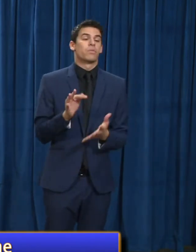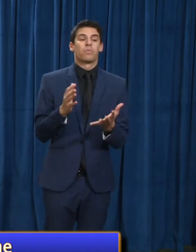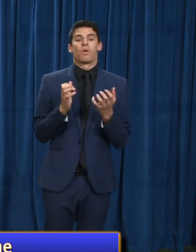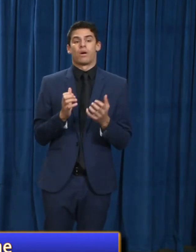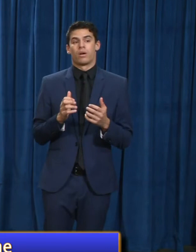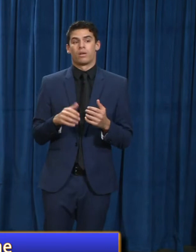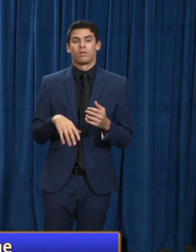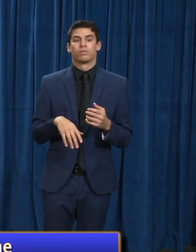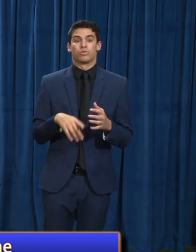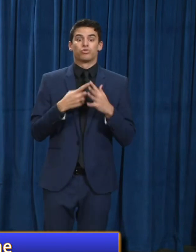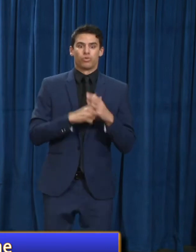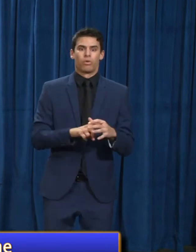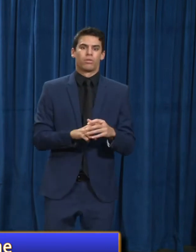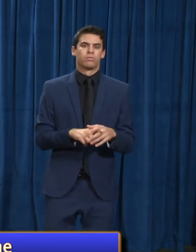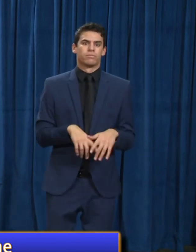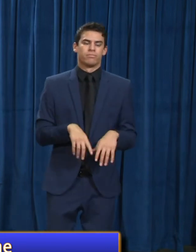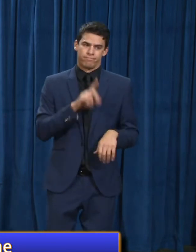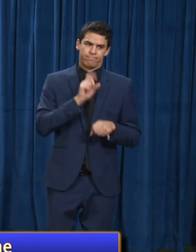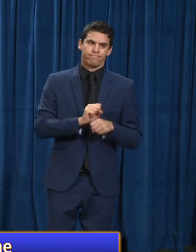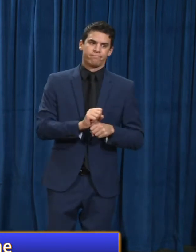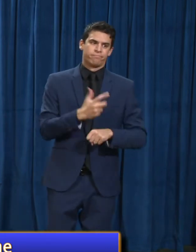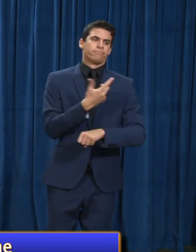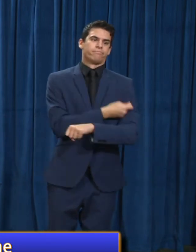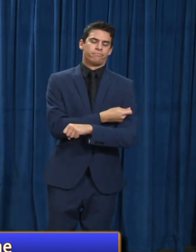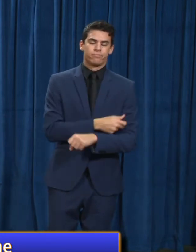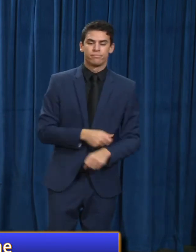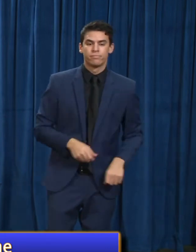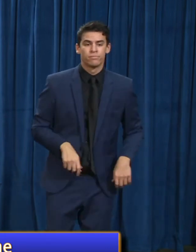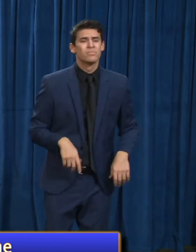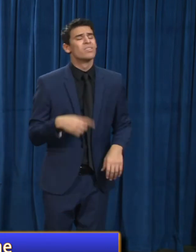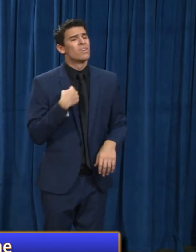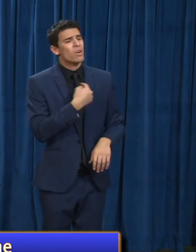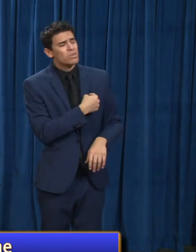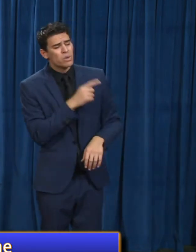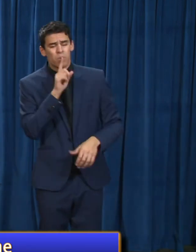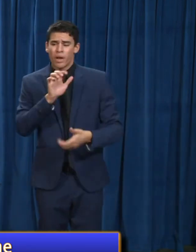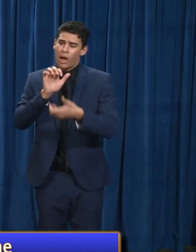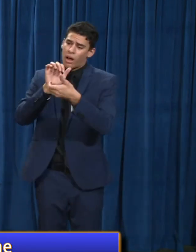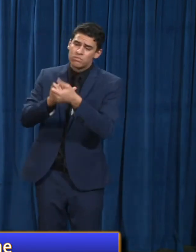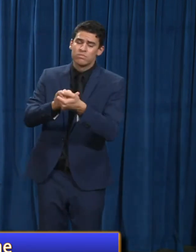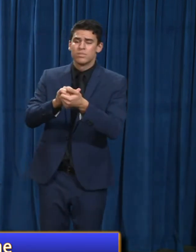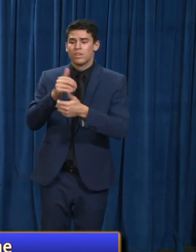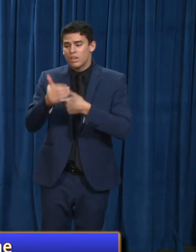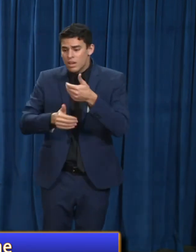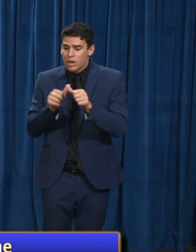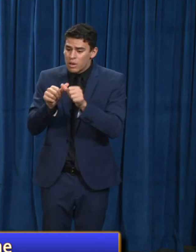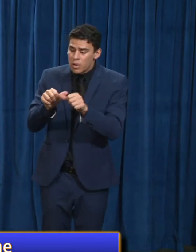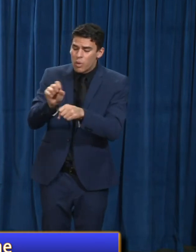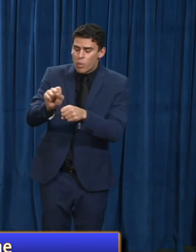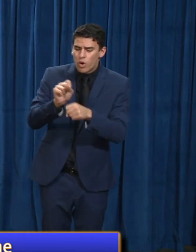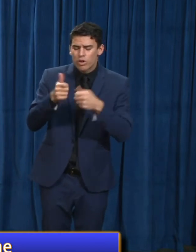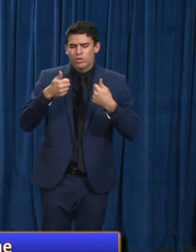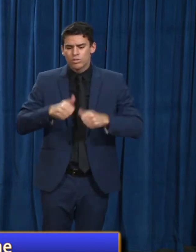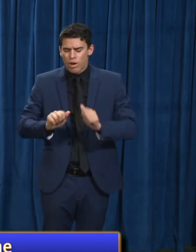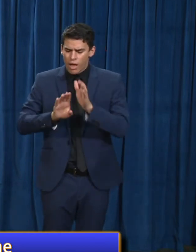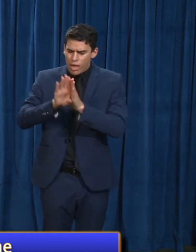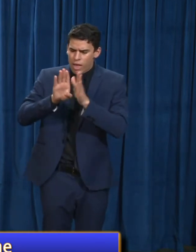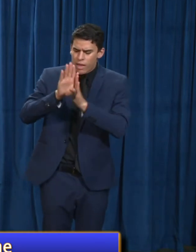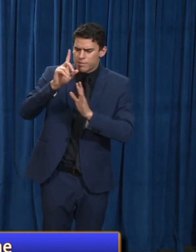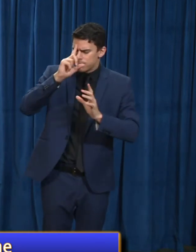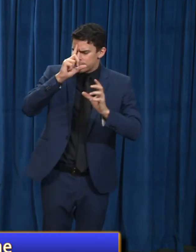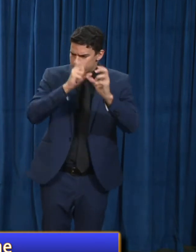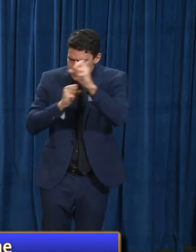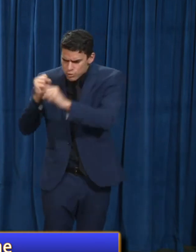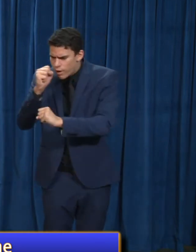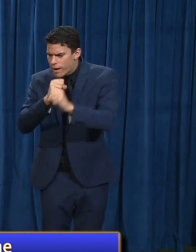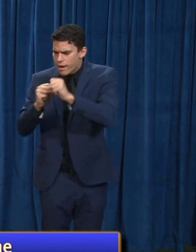vaccine series. And also we continue to work with them on trying to develop a testing strategy for schools.